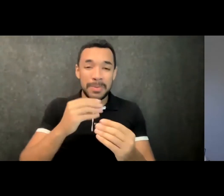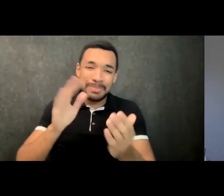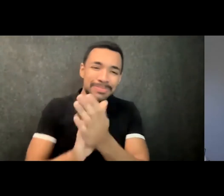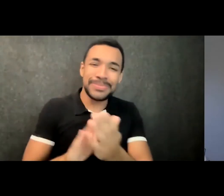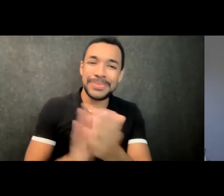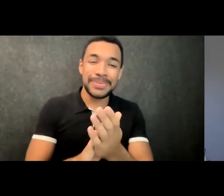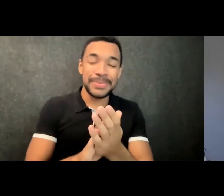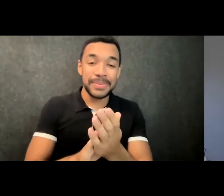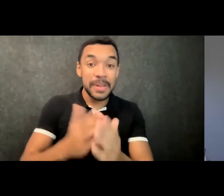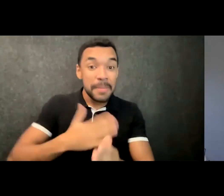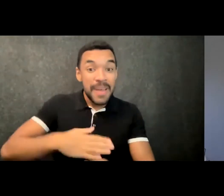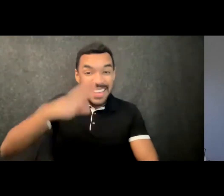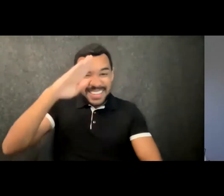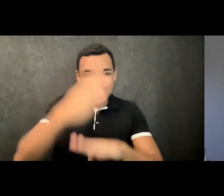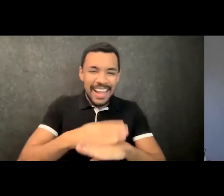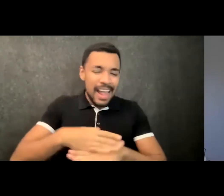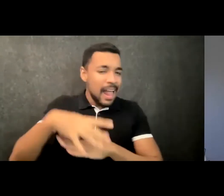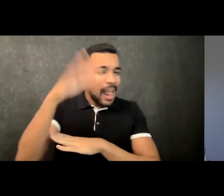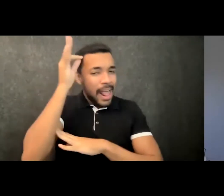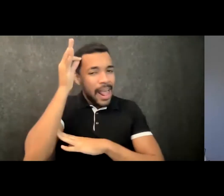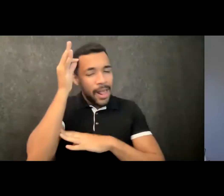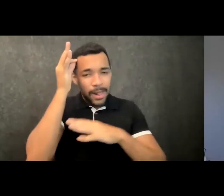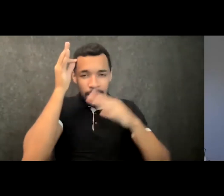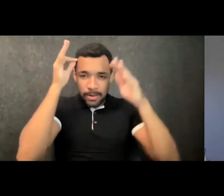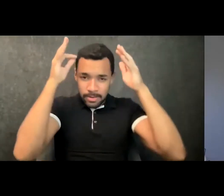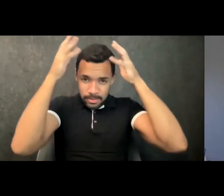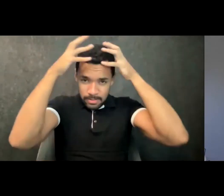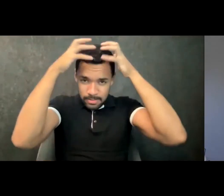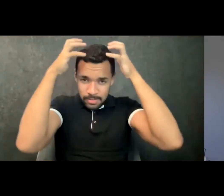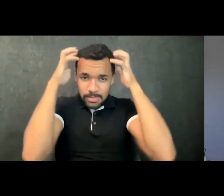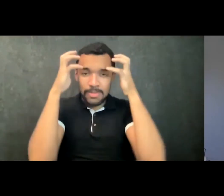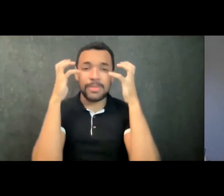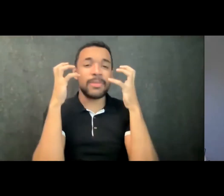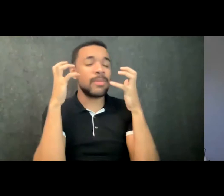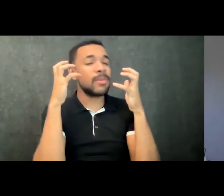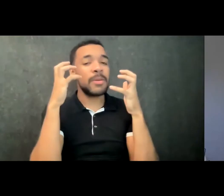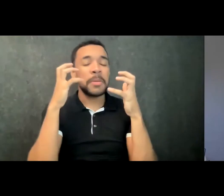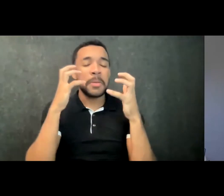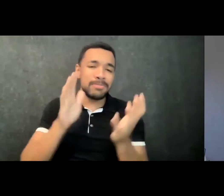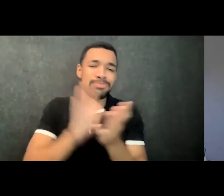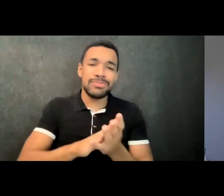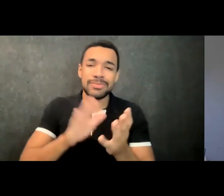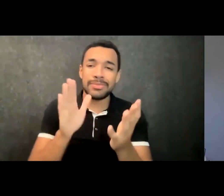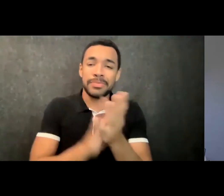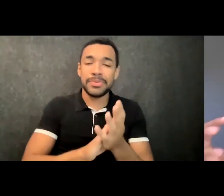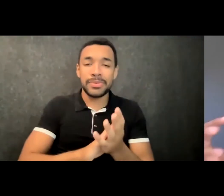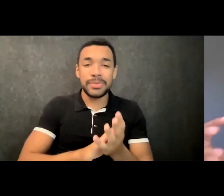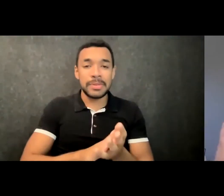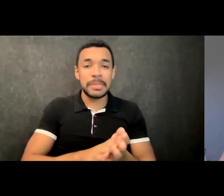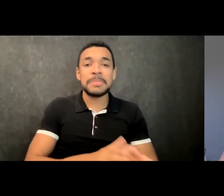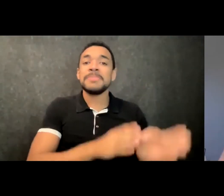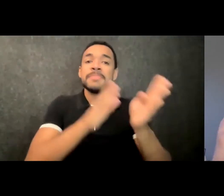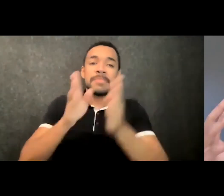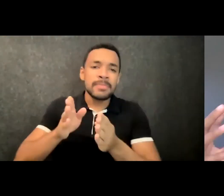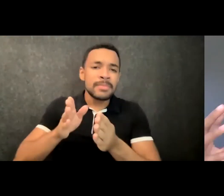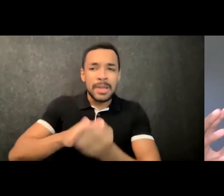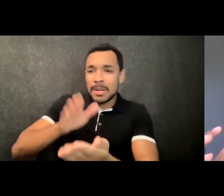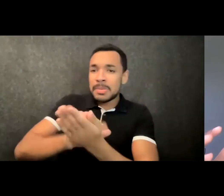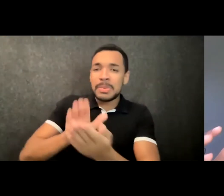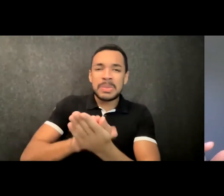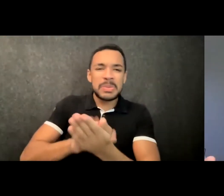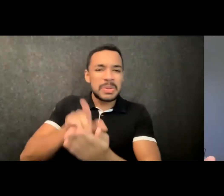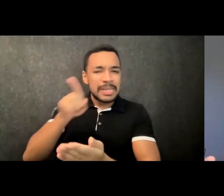down. Praise be to the loctician turned therapist disintegrating worry with strong hands at